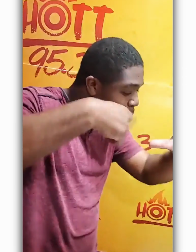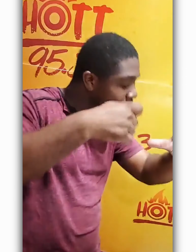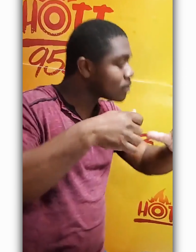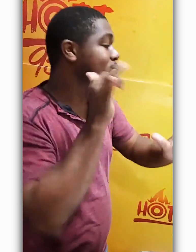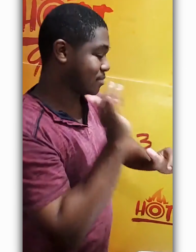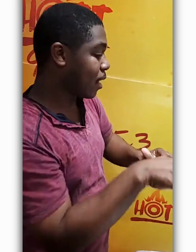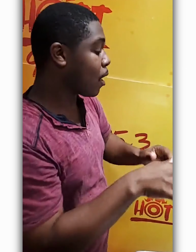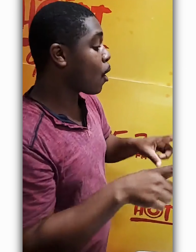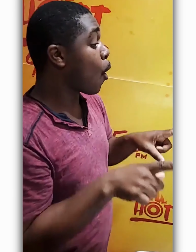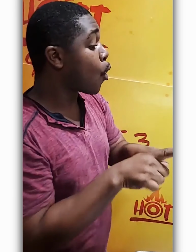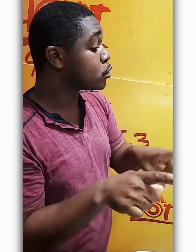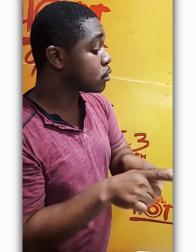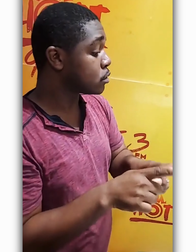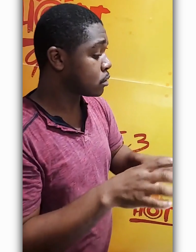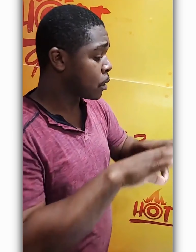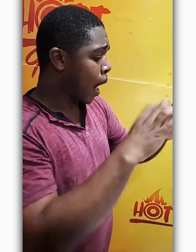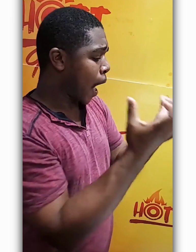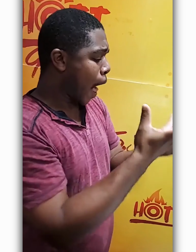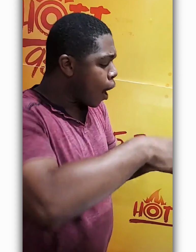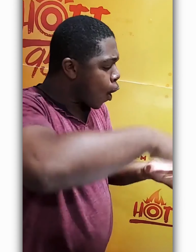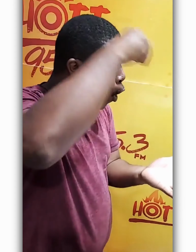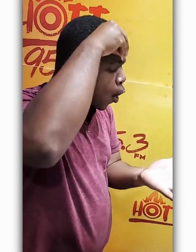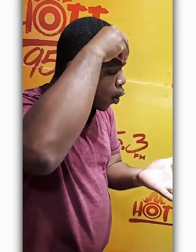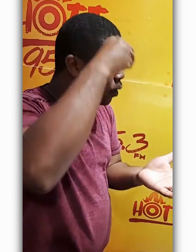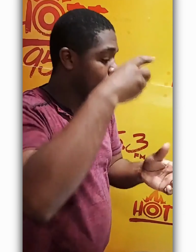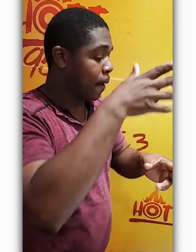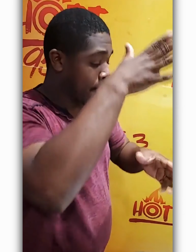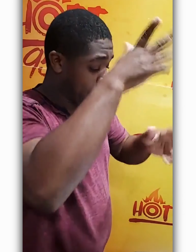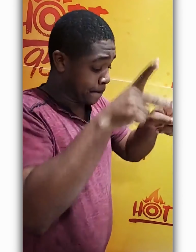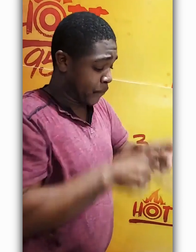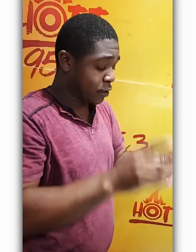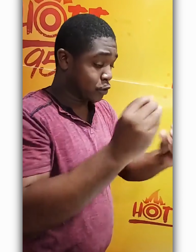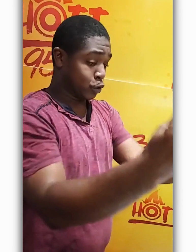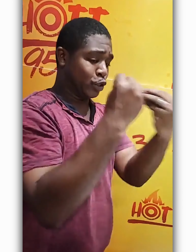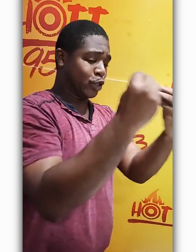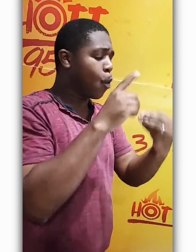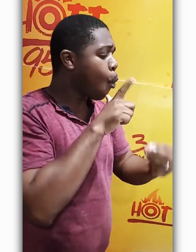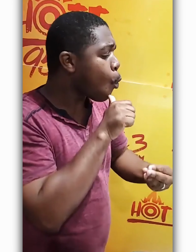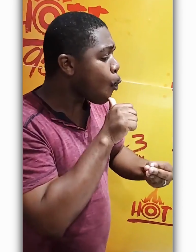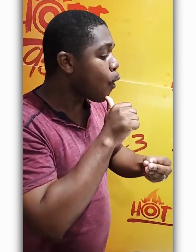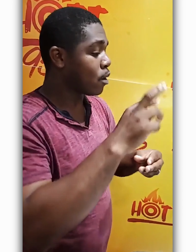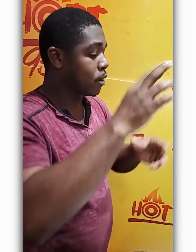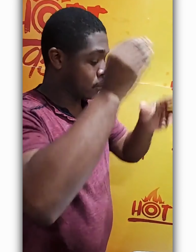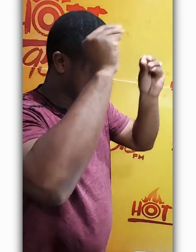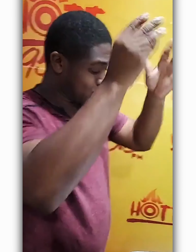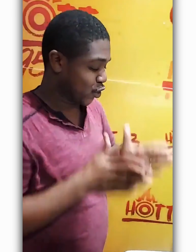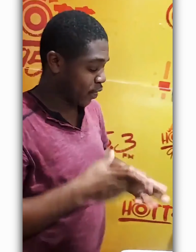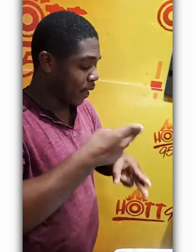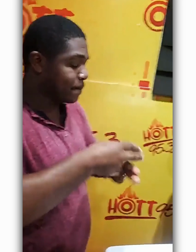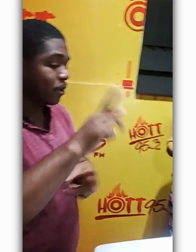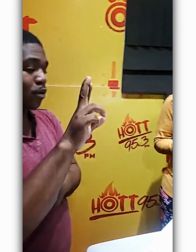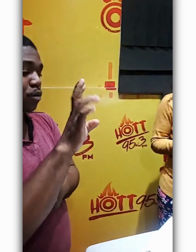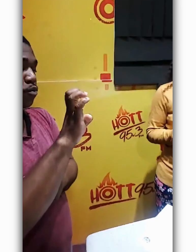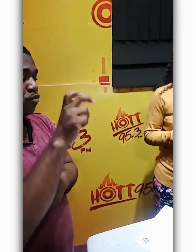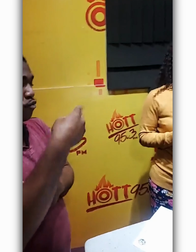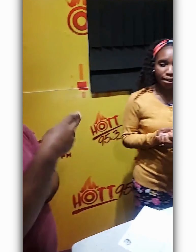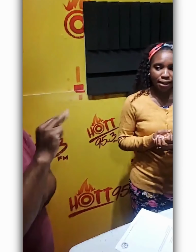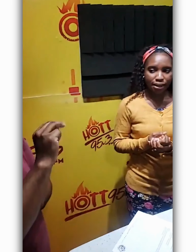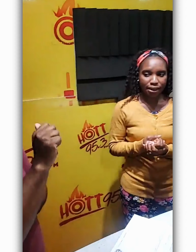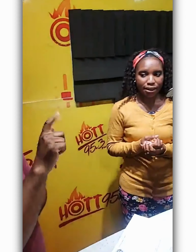the filming, the acting, and also the person who was teaching us, his name